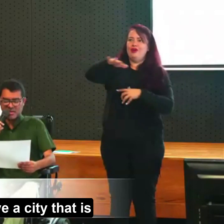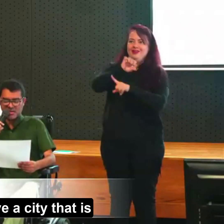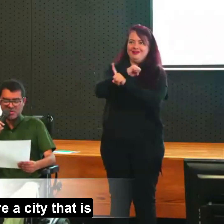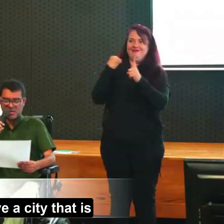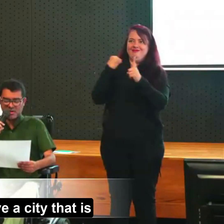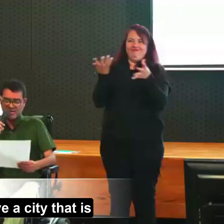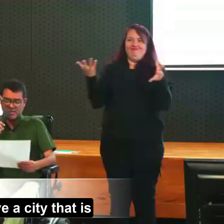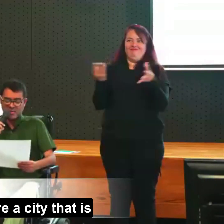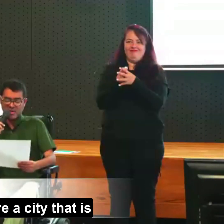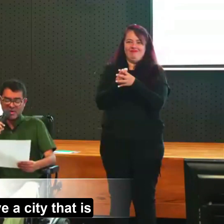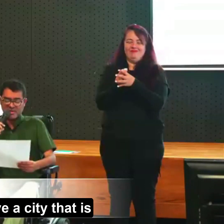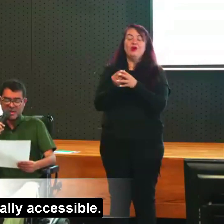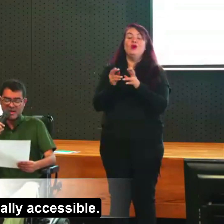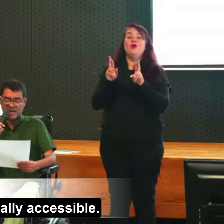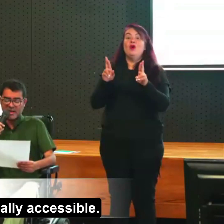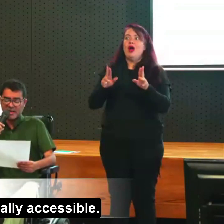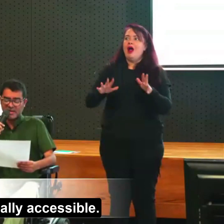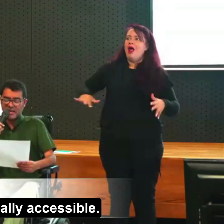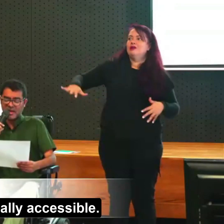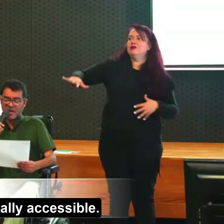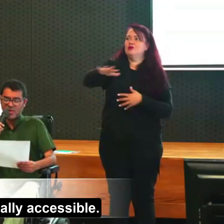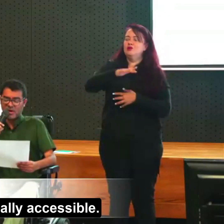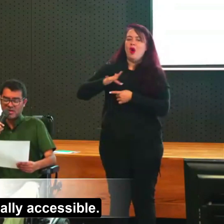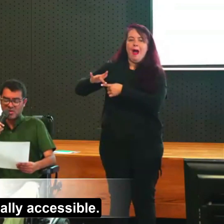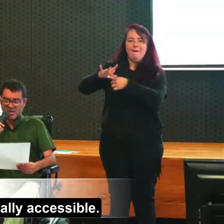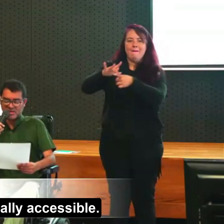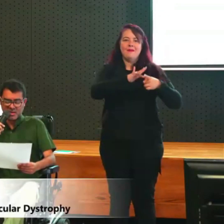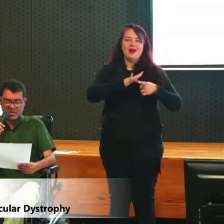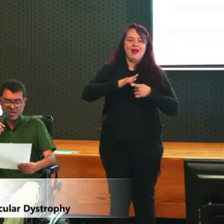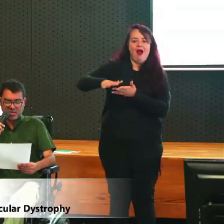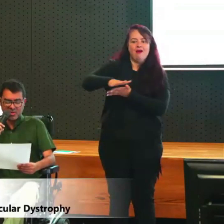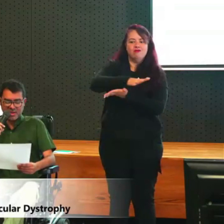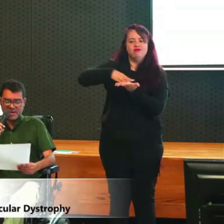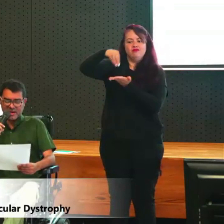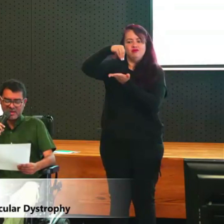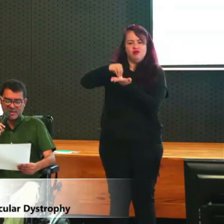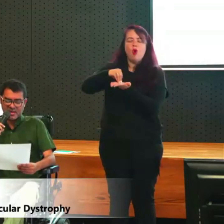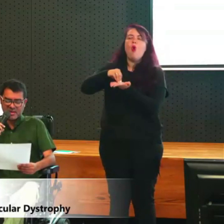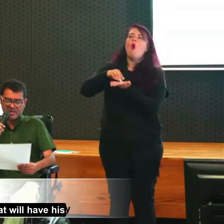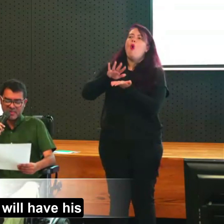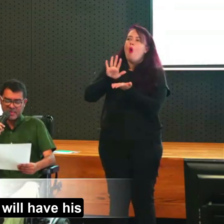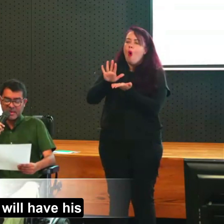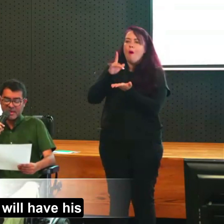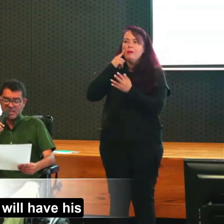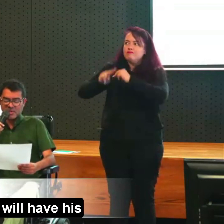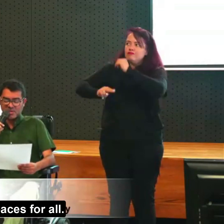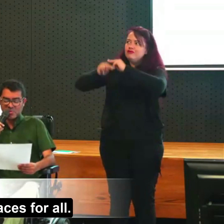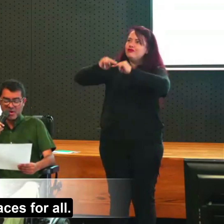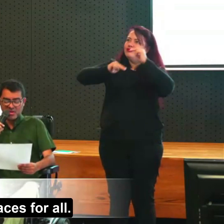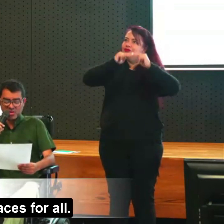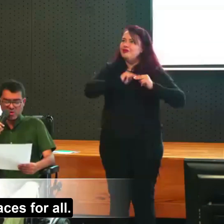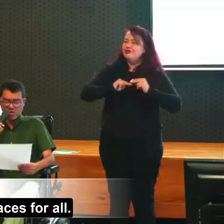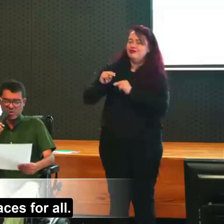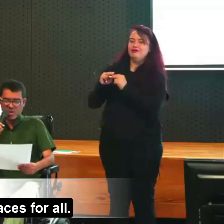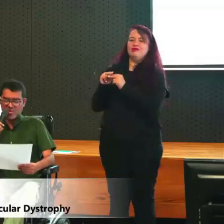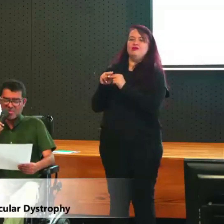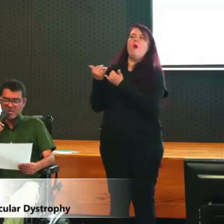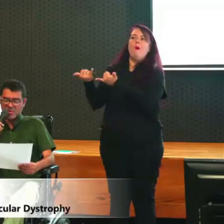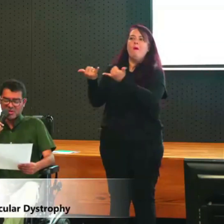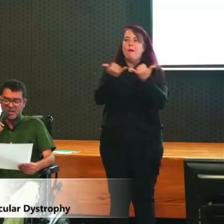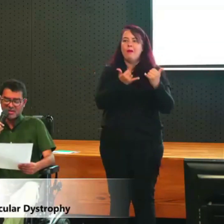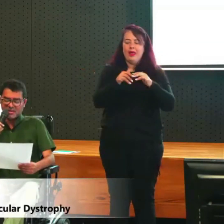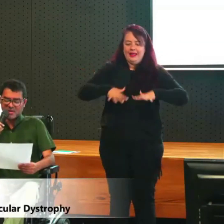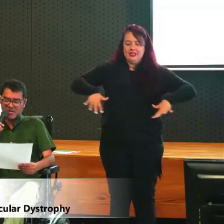a city that is universally accessible, that will have spaces for